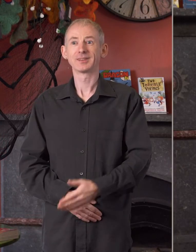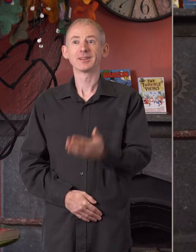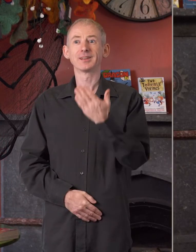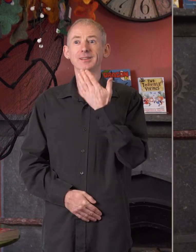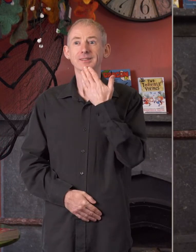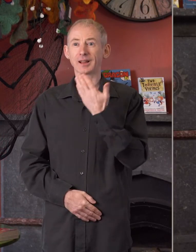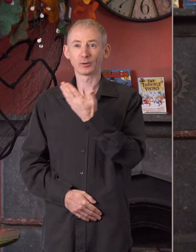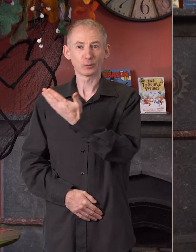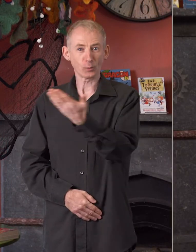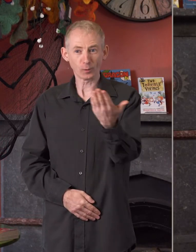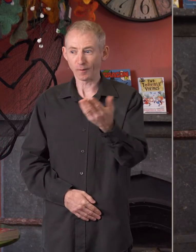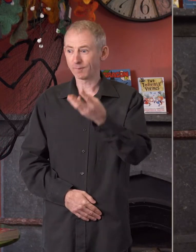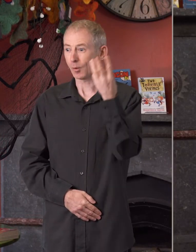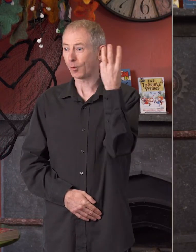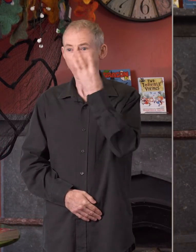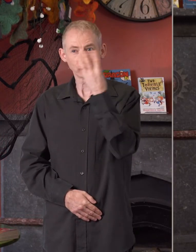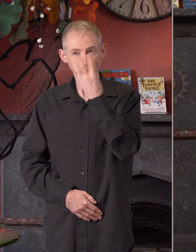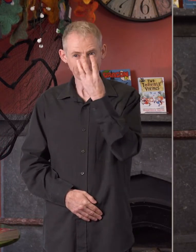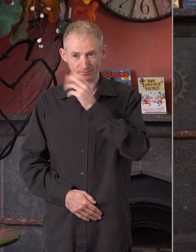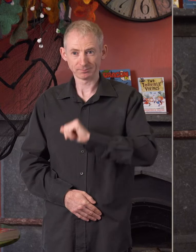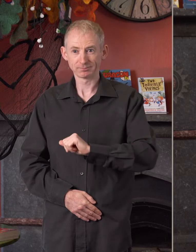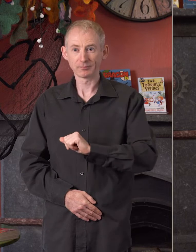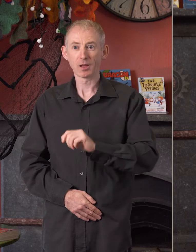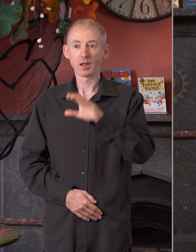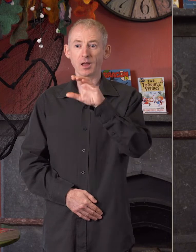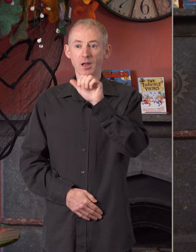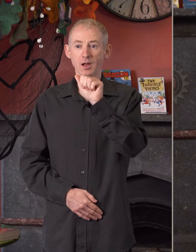Thank you everyone for watching today, and remember to stay tuned to